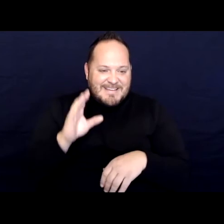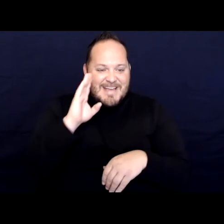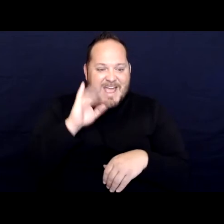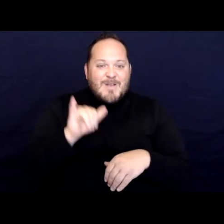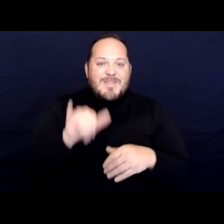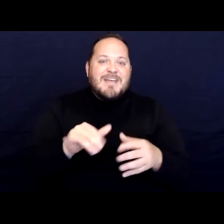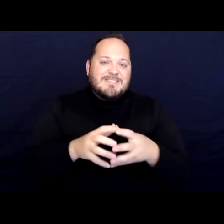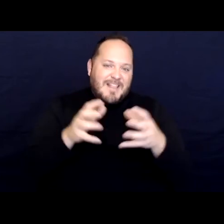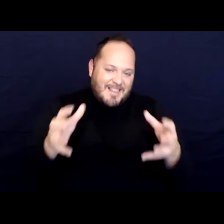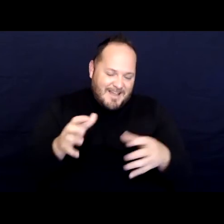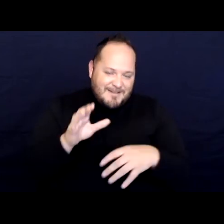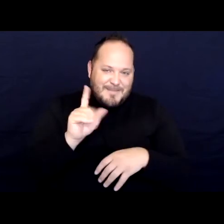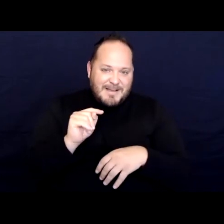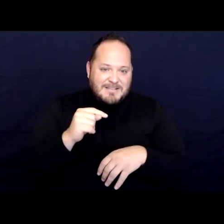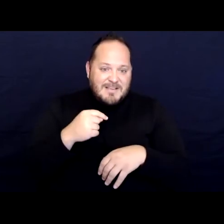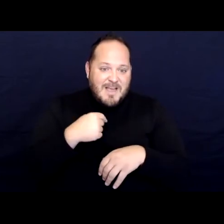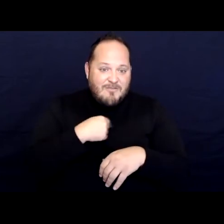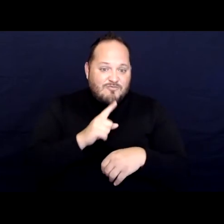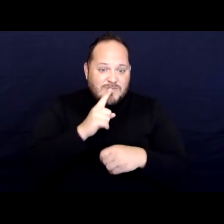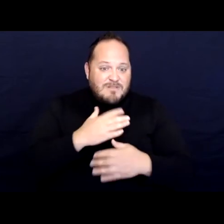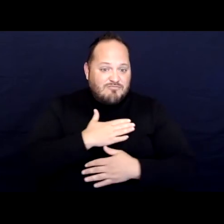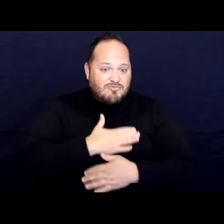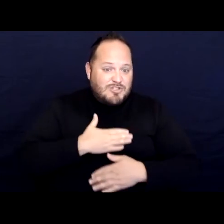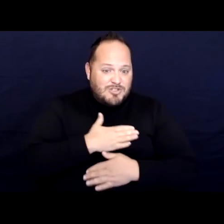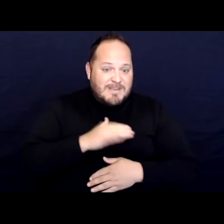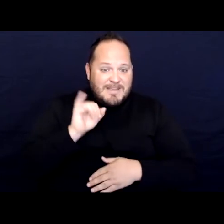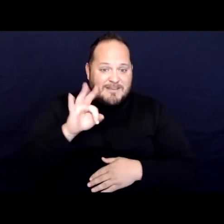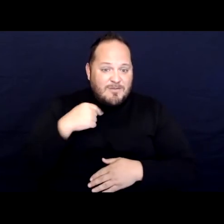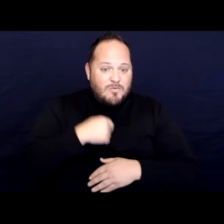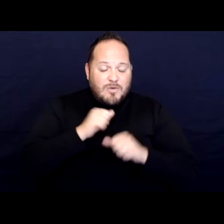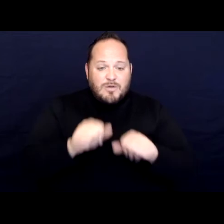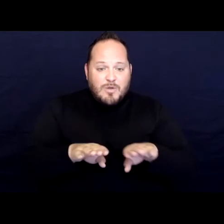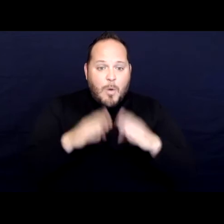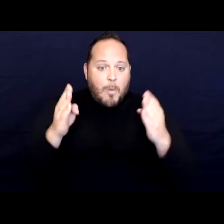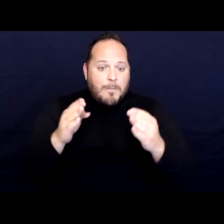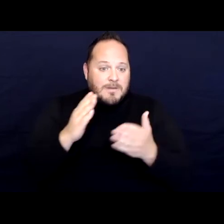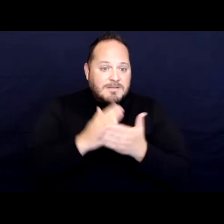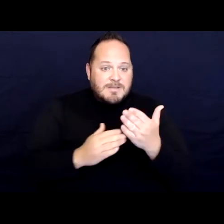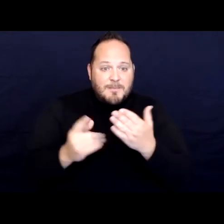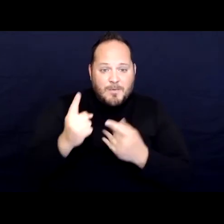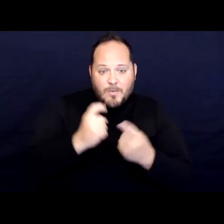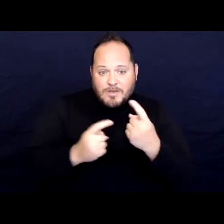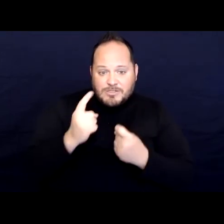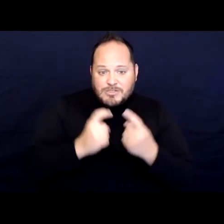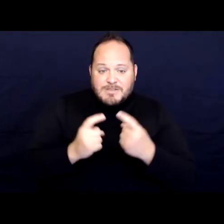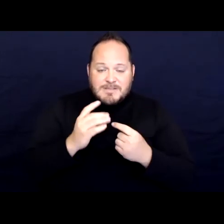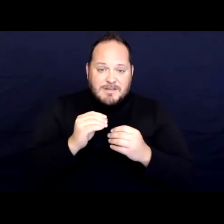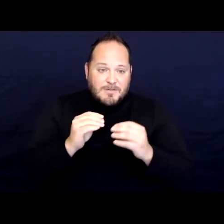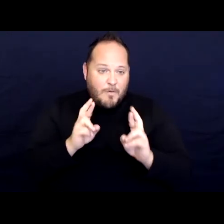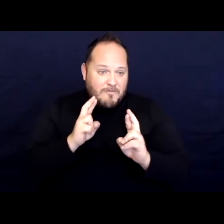lot, but I would really appreciate it if we could open it up to some questions and hopefully a little bit